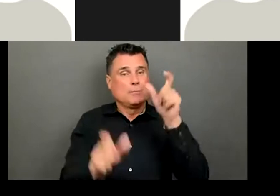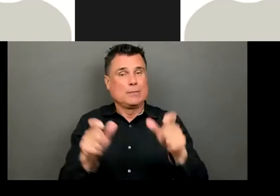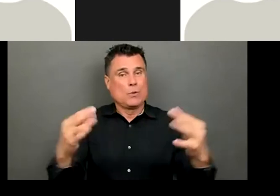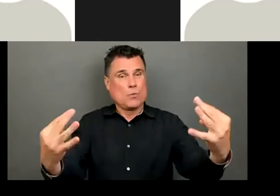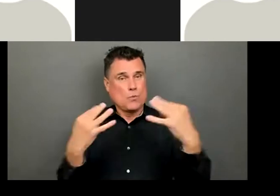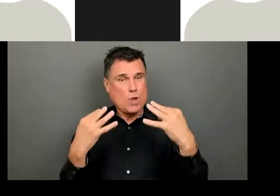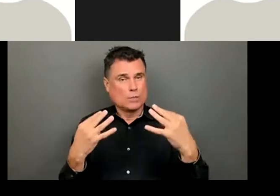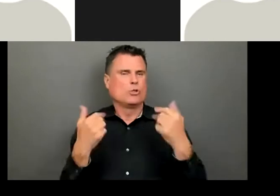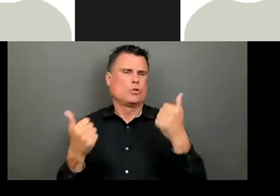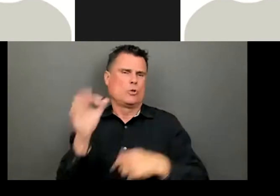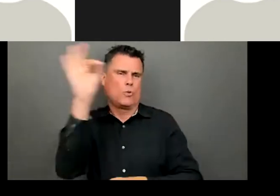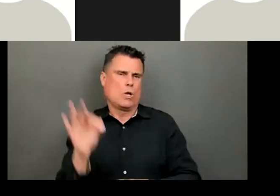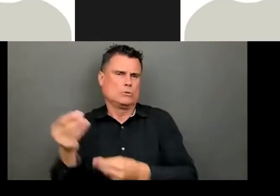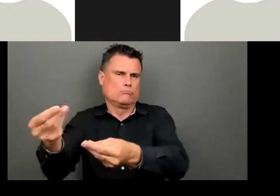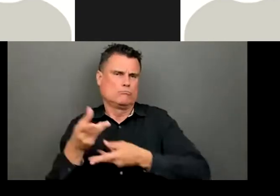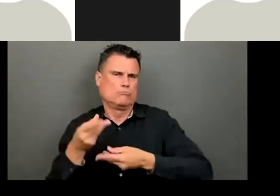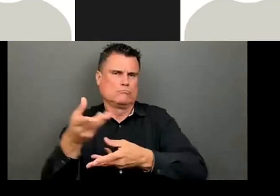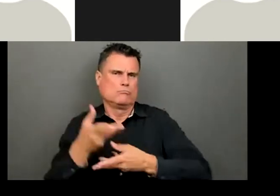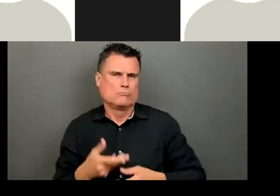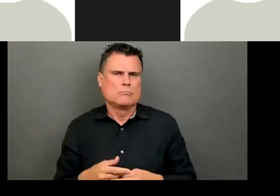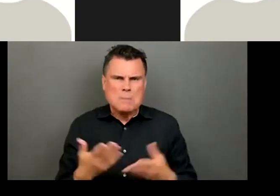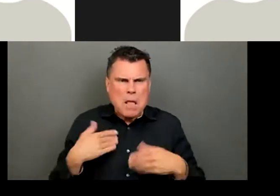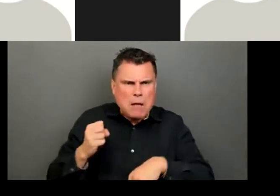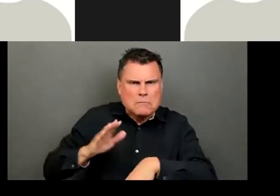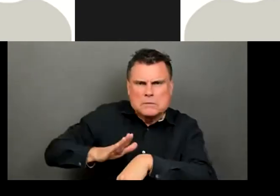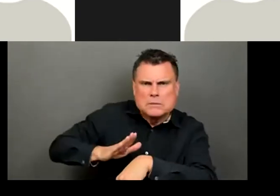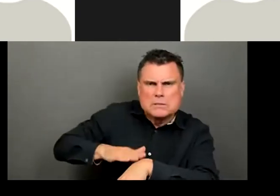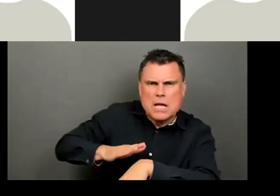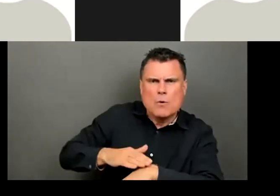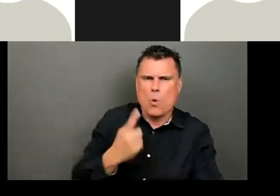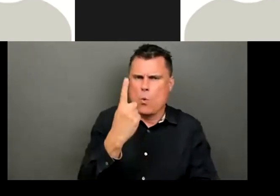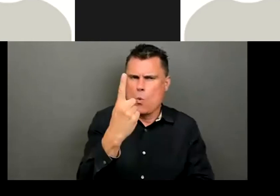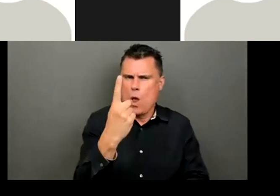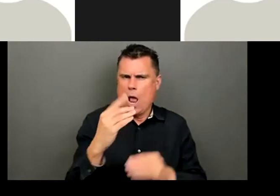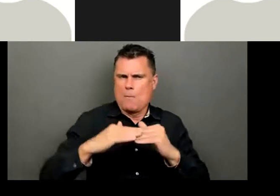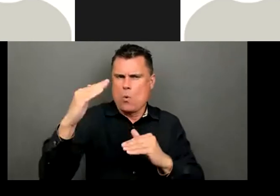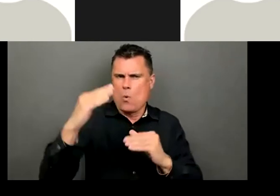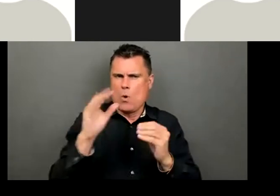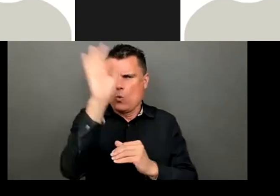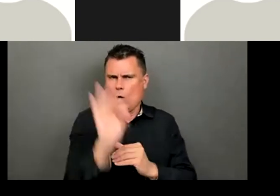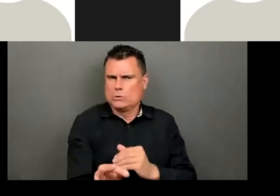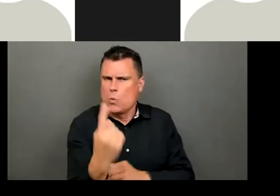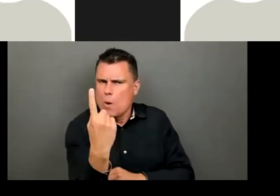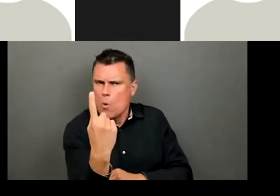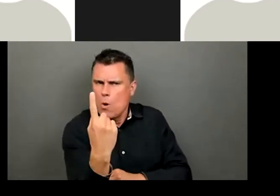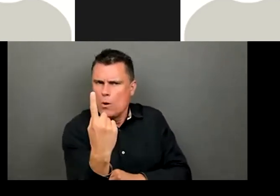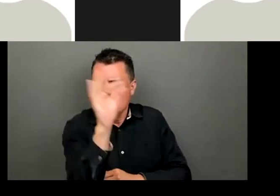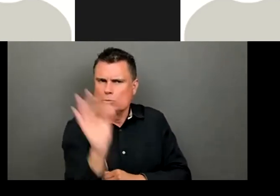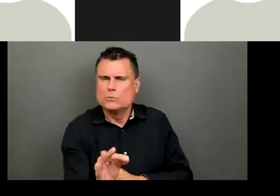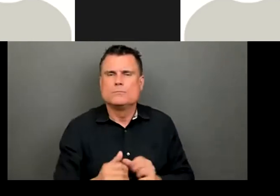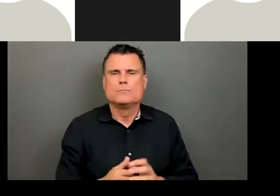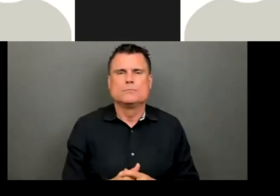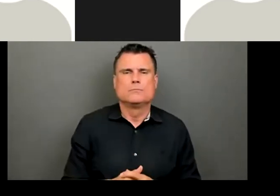I probably can take one more question from the floor if there's any. We have one more from the